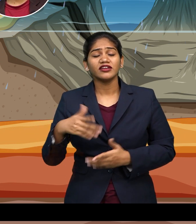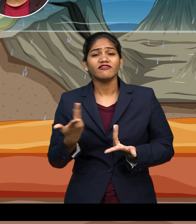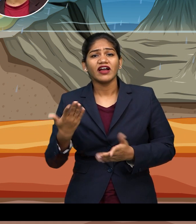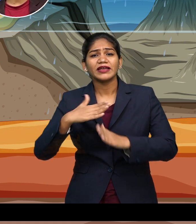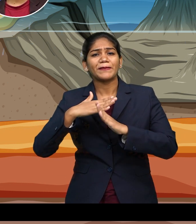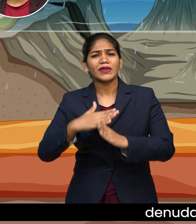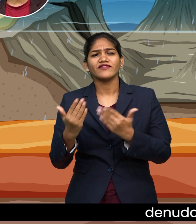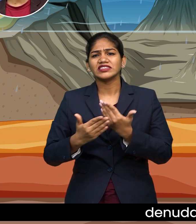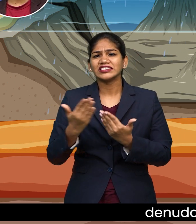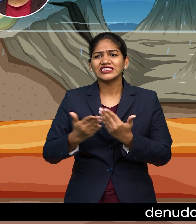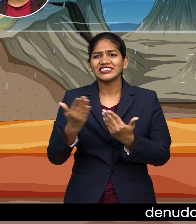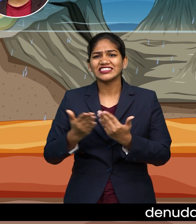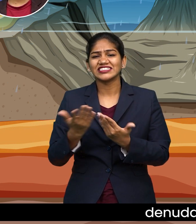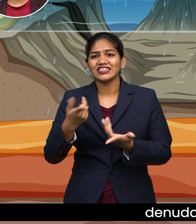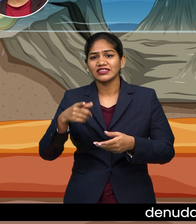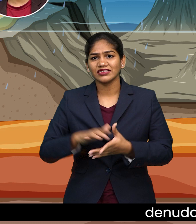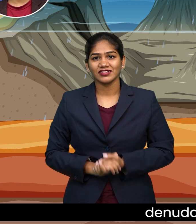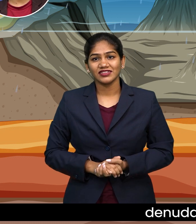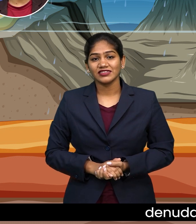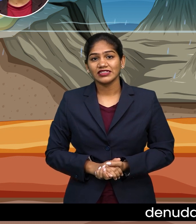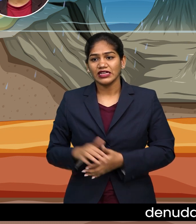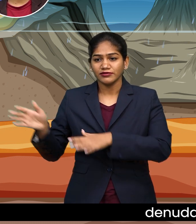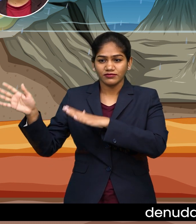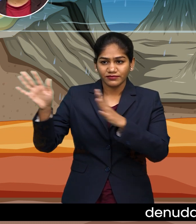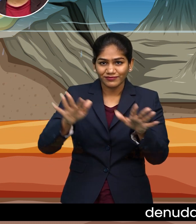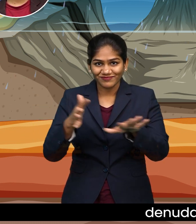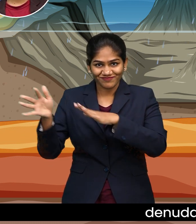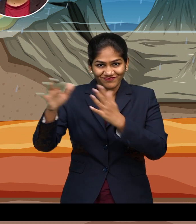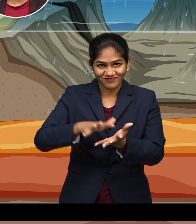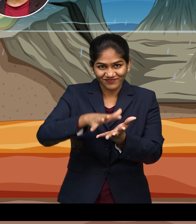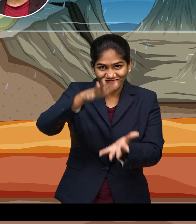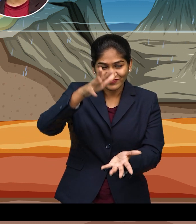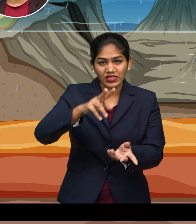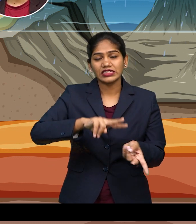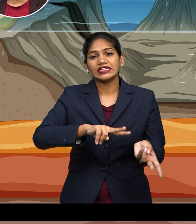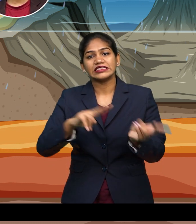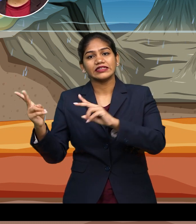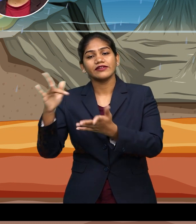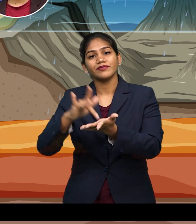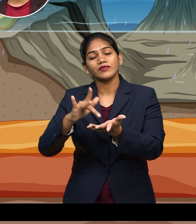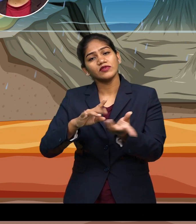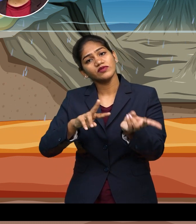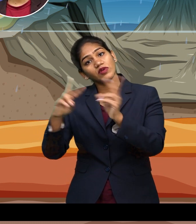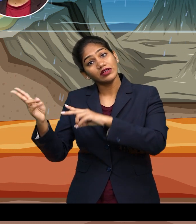prevents easy denudation or transportation of soil